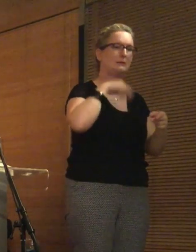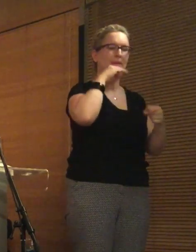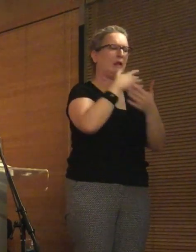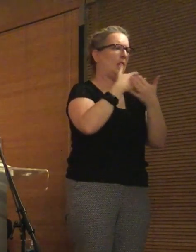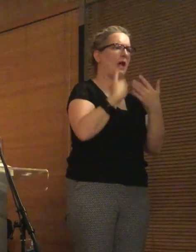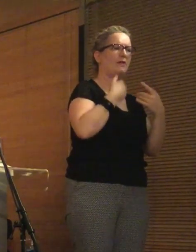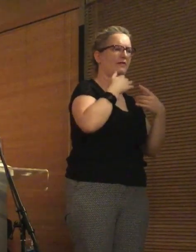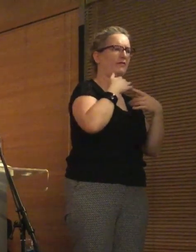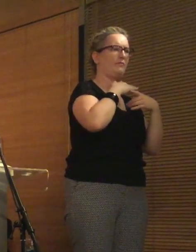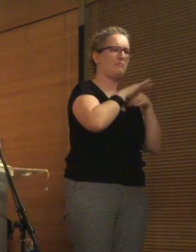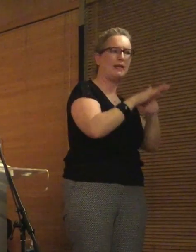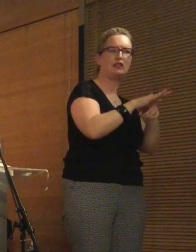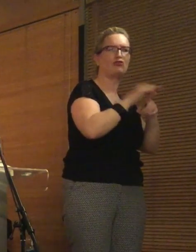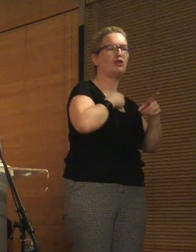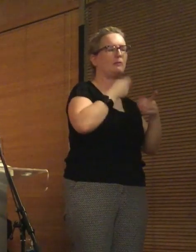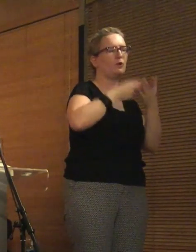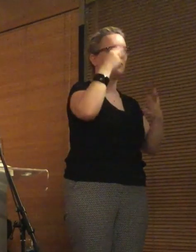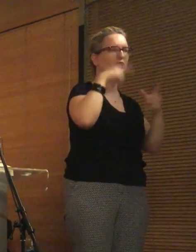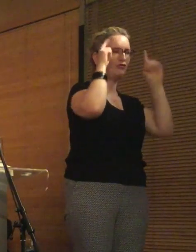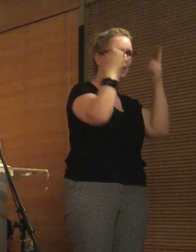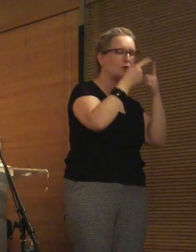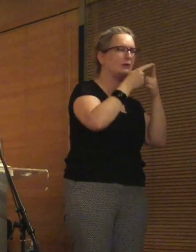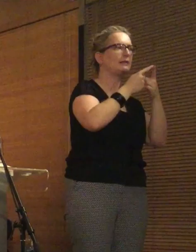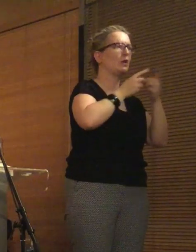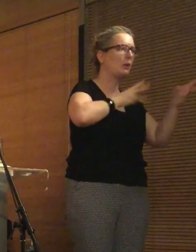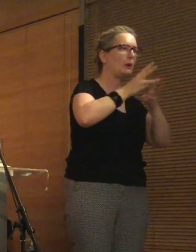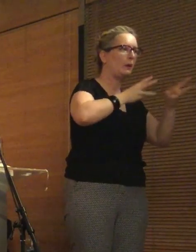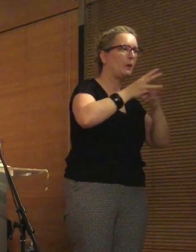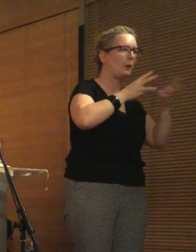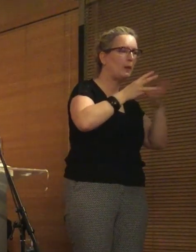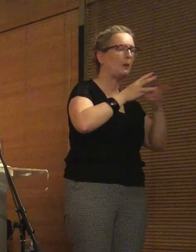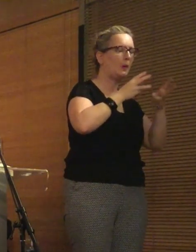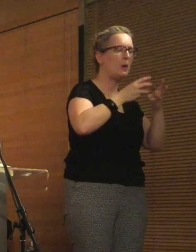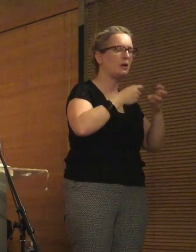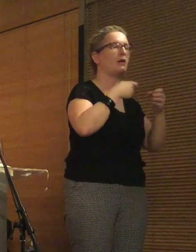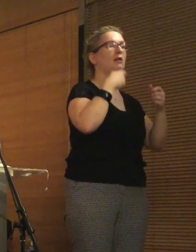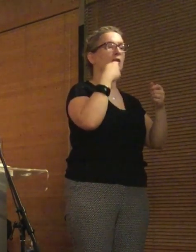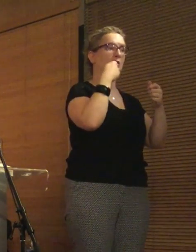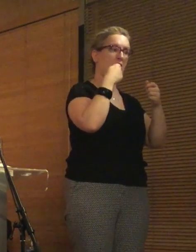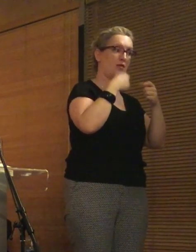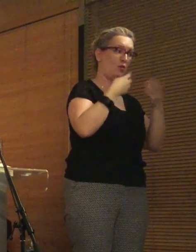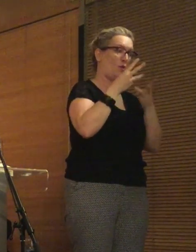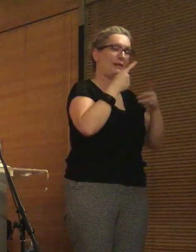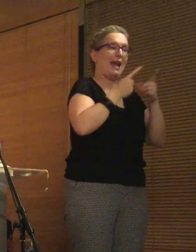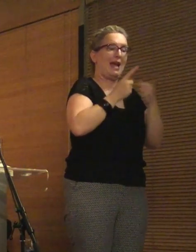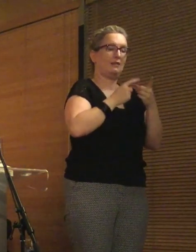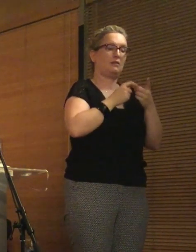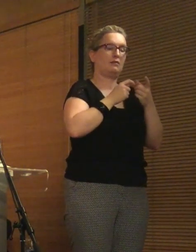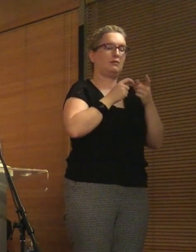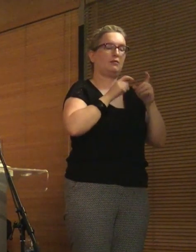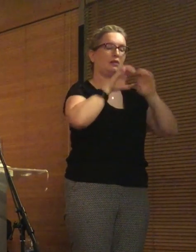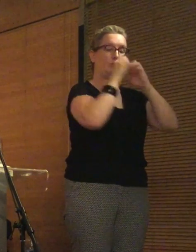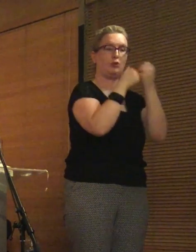mainstream university development graduates and people who had come back into education and qualified as community development staff